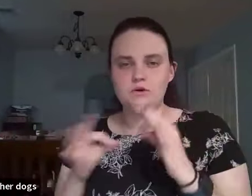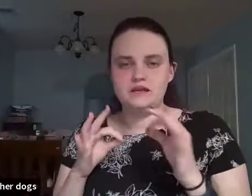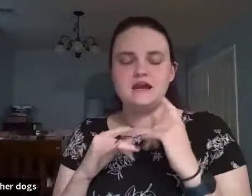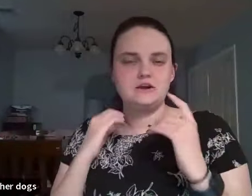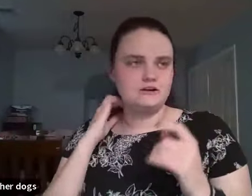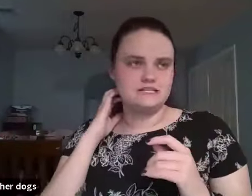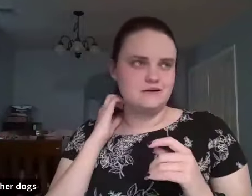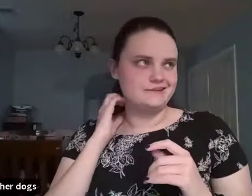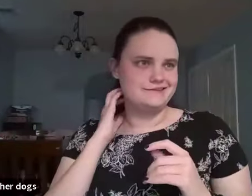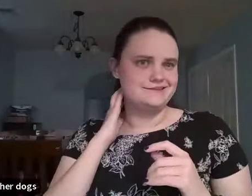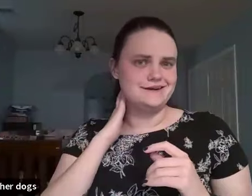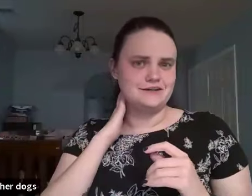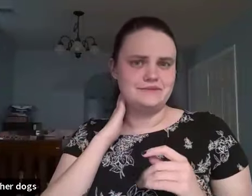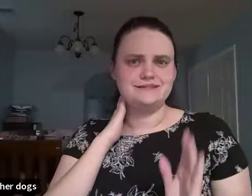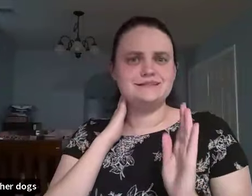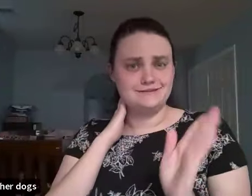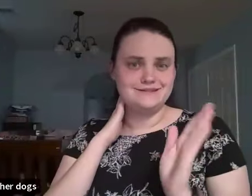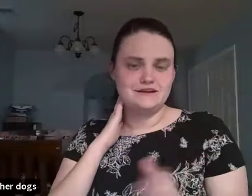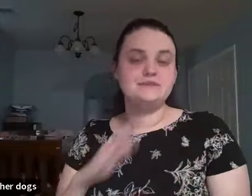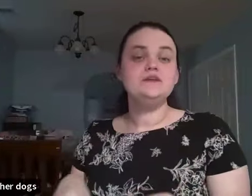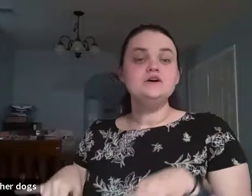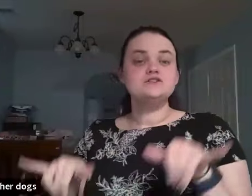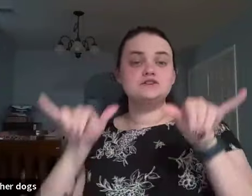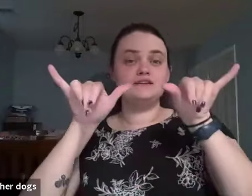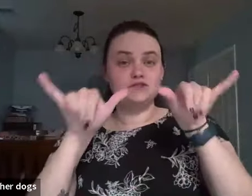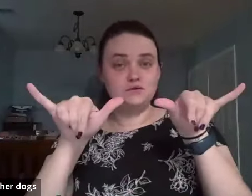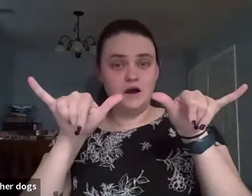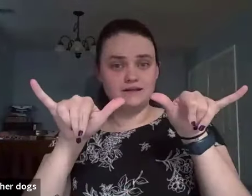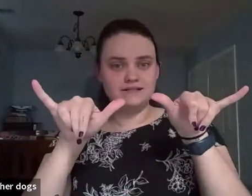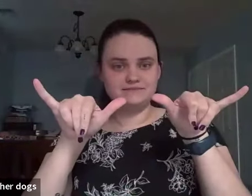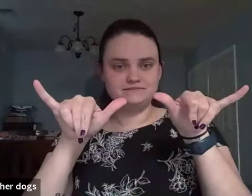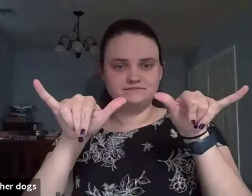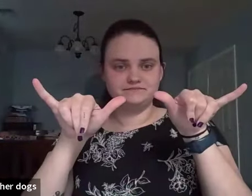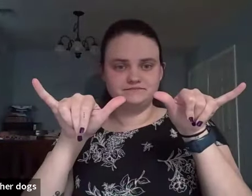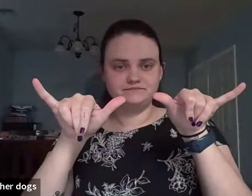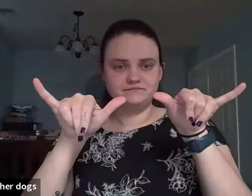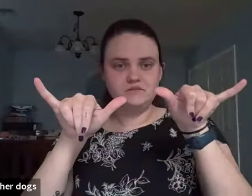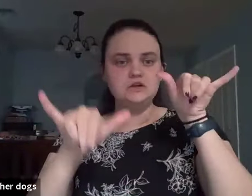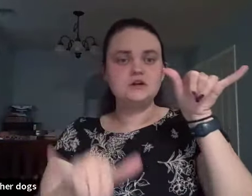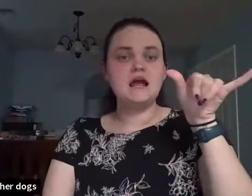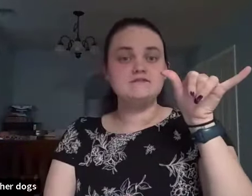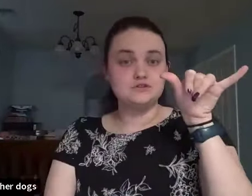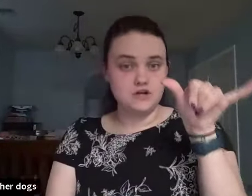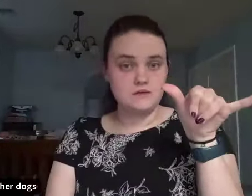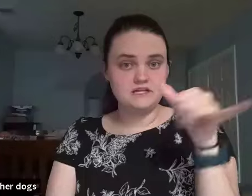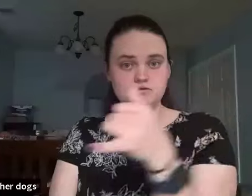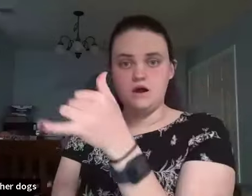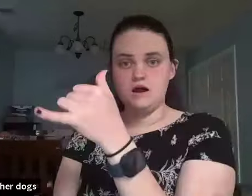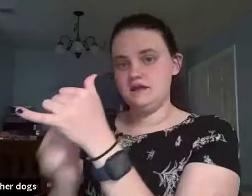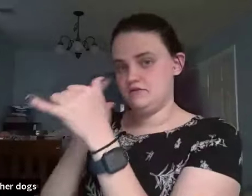wording it. I can already tell I'm like, this is not going to make sense until I sign it. So you're going to have two Y's. You're going to have your dominance Y,